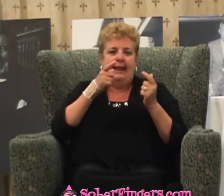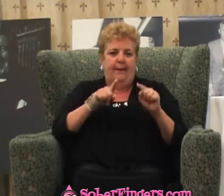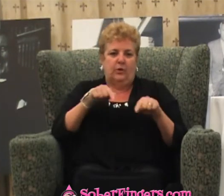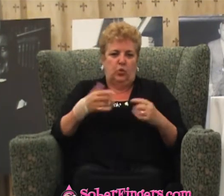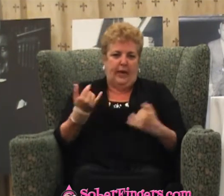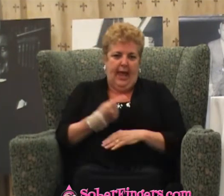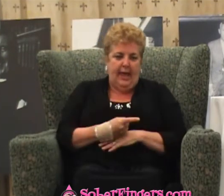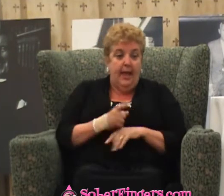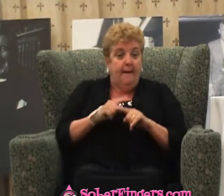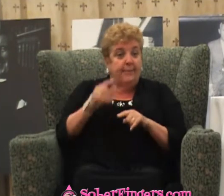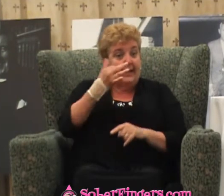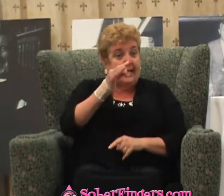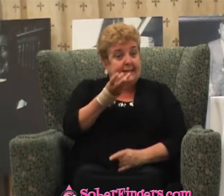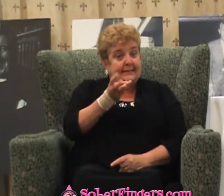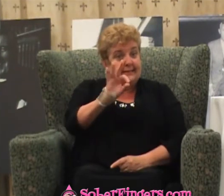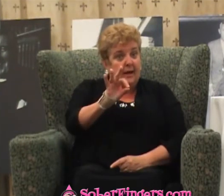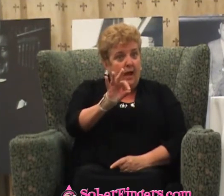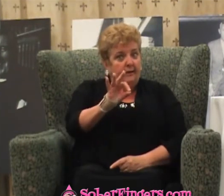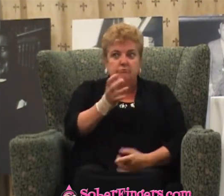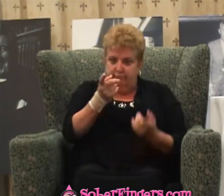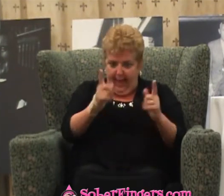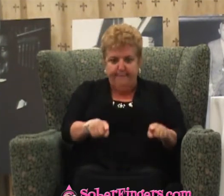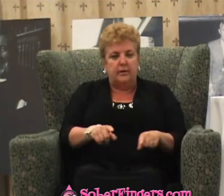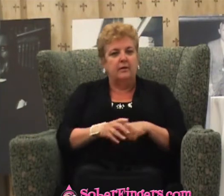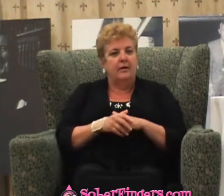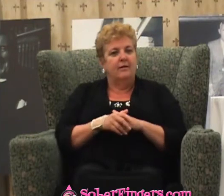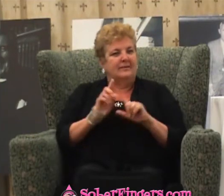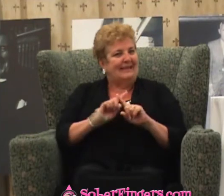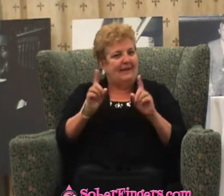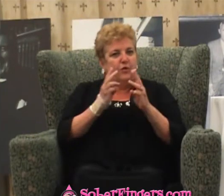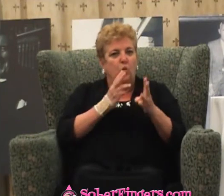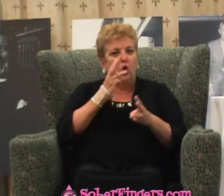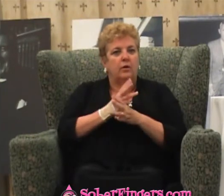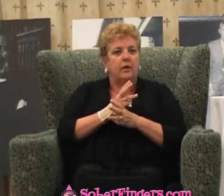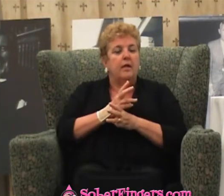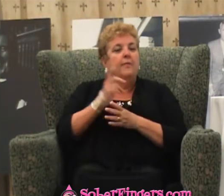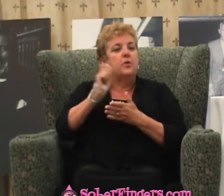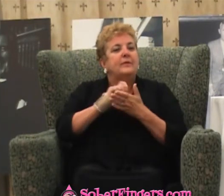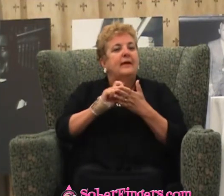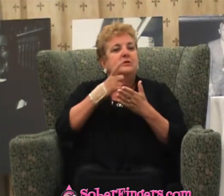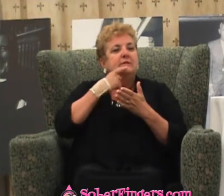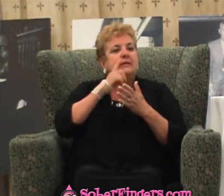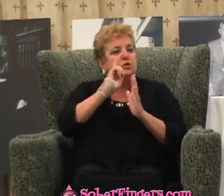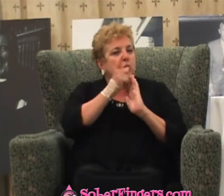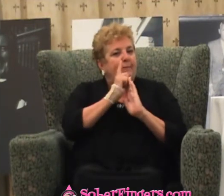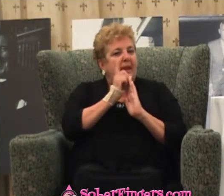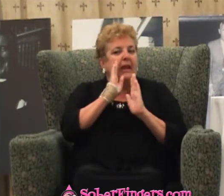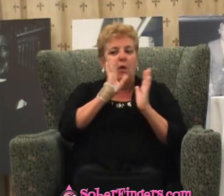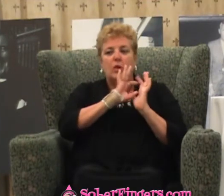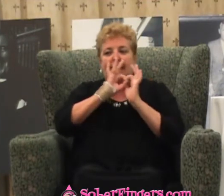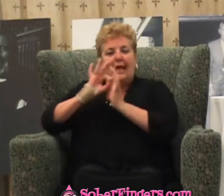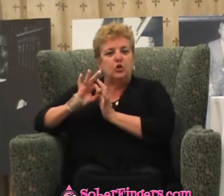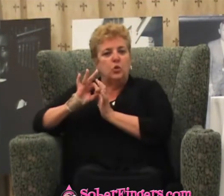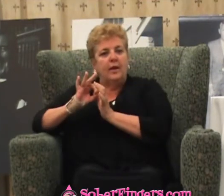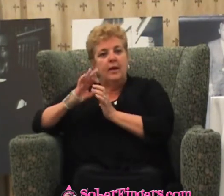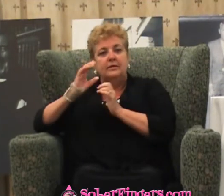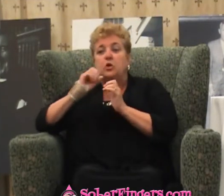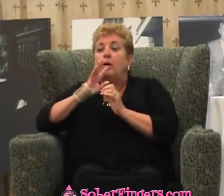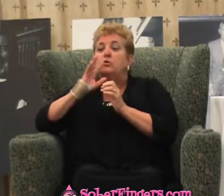But in 1969, it was a different world. The receptionist said, just a minute, I'll connect you. She connected me to the company manager and said, can I help you?